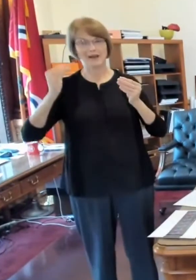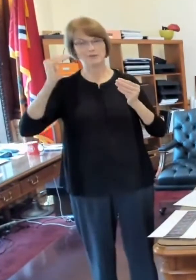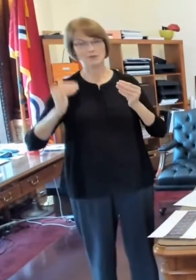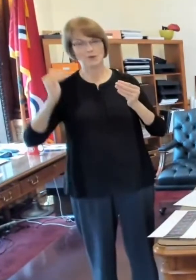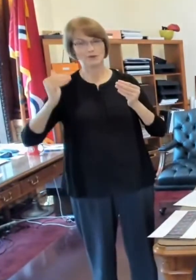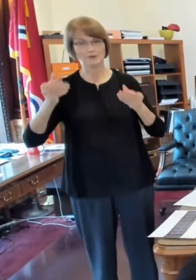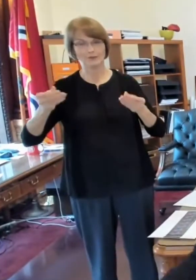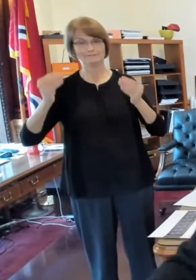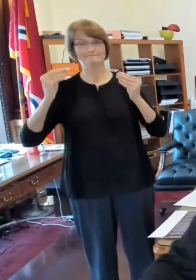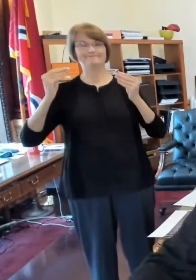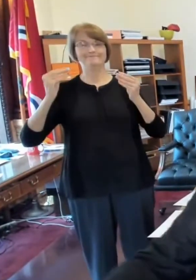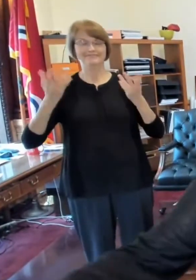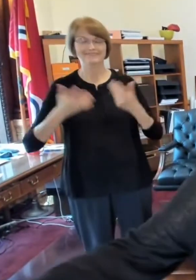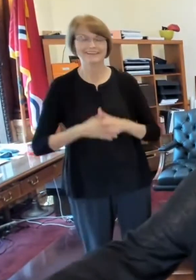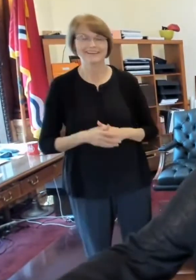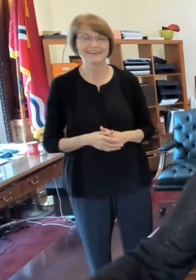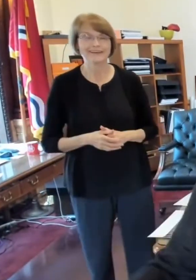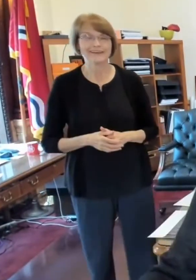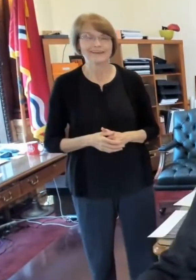okay.